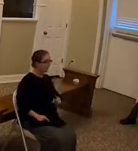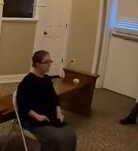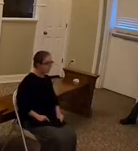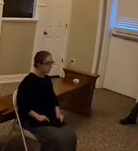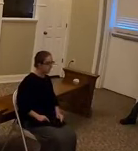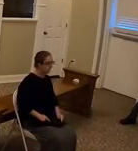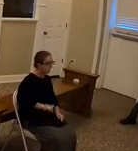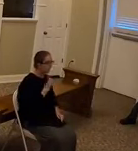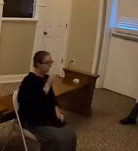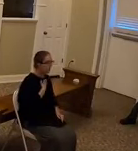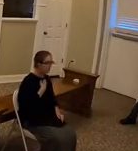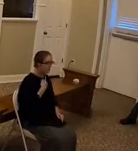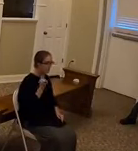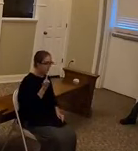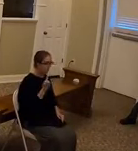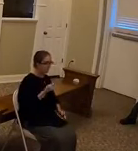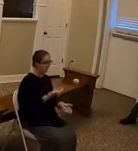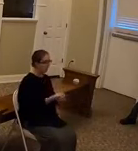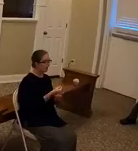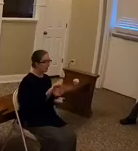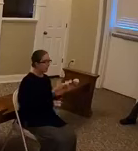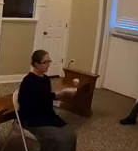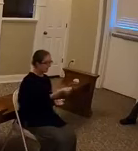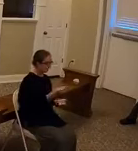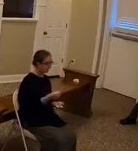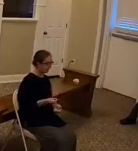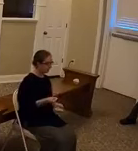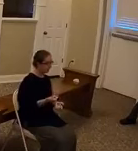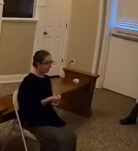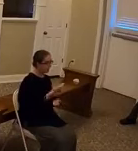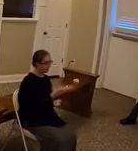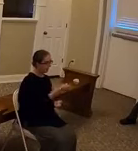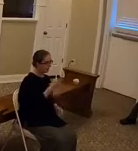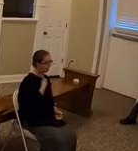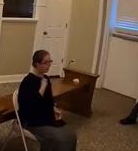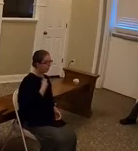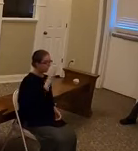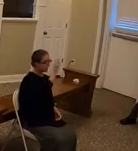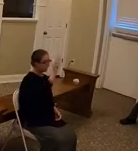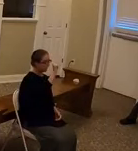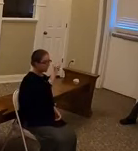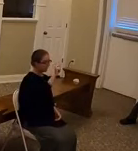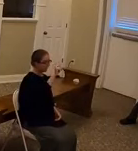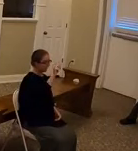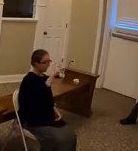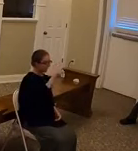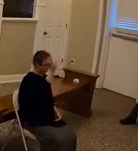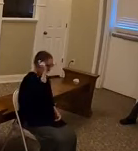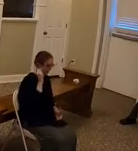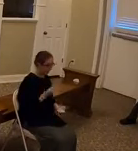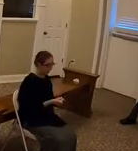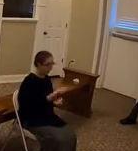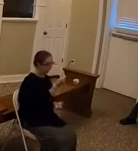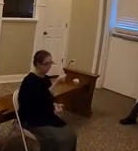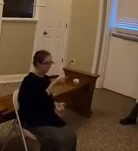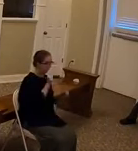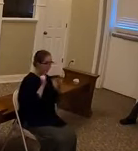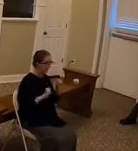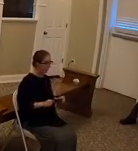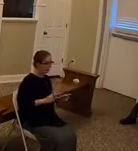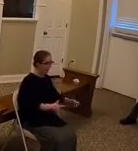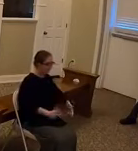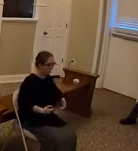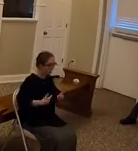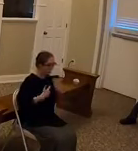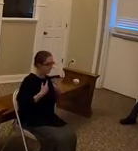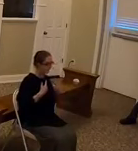Lords. I'm not my own. I've been bought with a price. He paid it for me on Calvary. And because he paid it, I can live